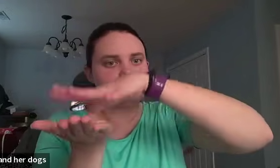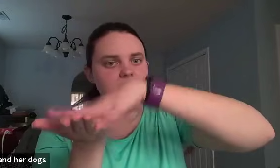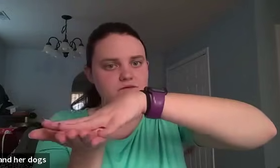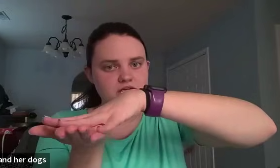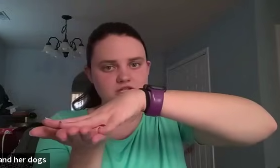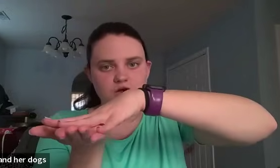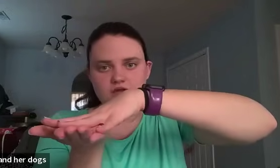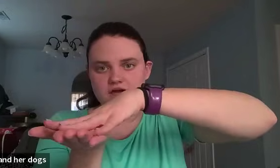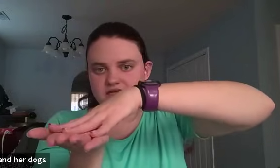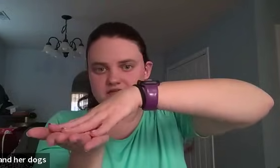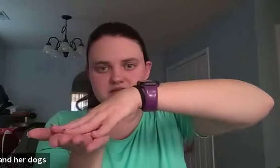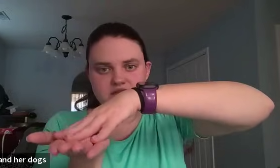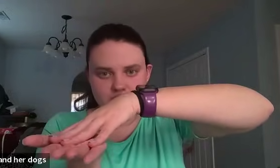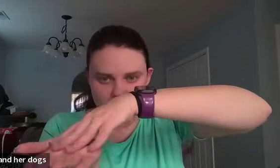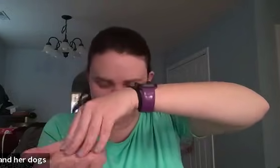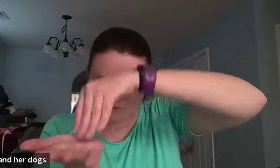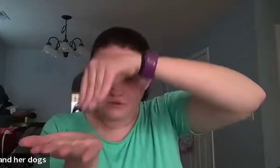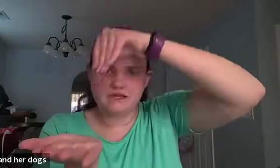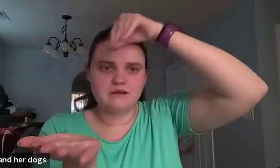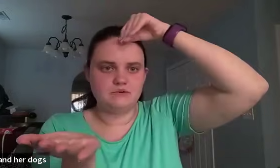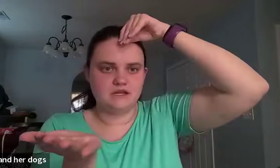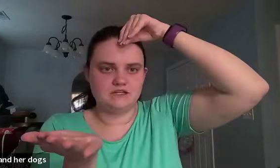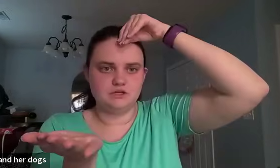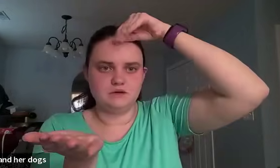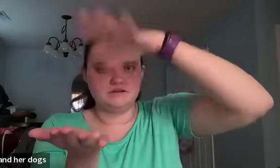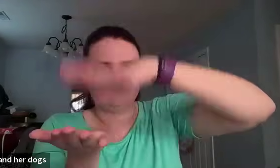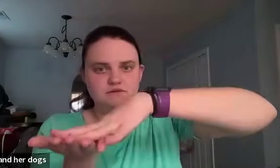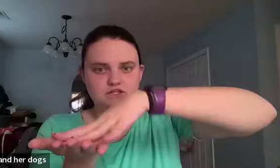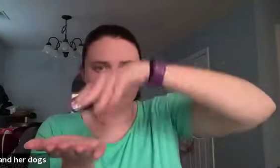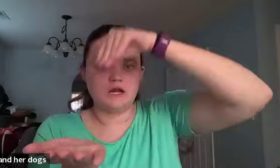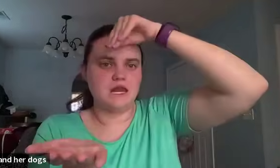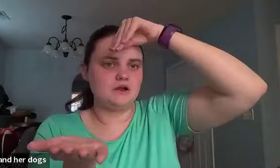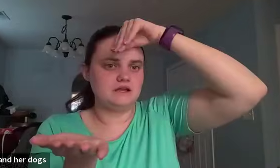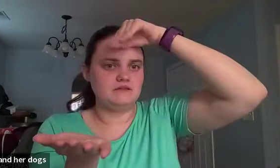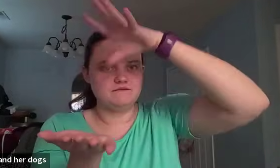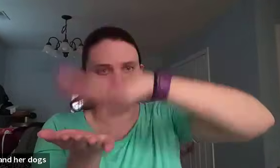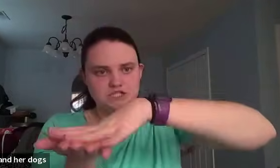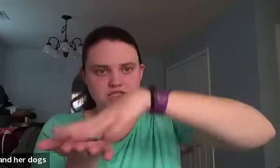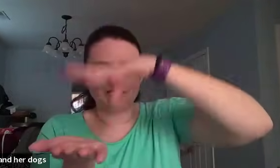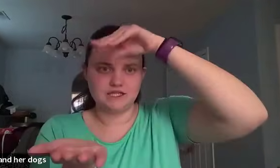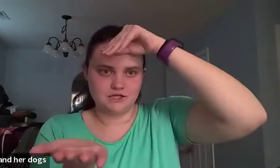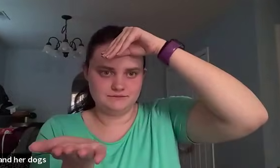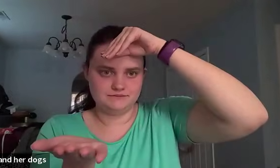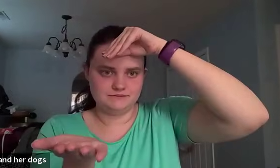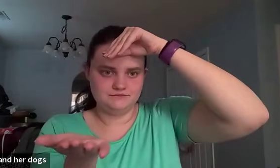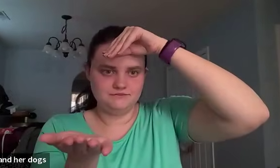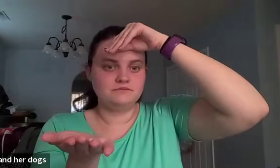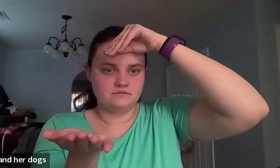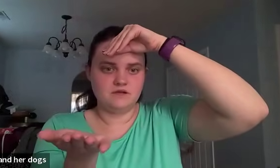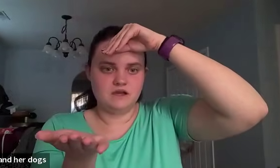that information, all that text that's in there, and you're pulling it and bringing it to your brain as you are learning the information. Learn.